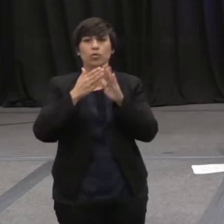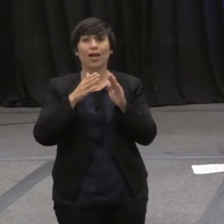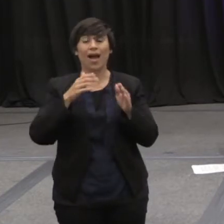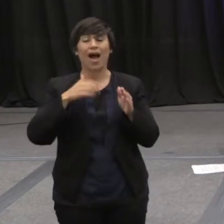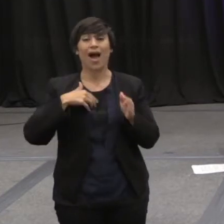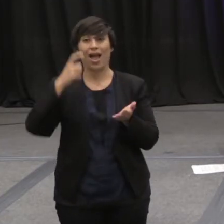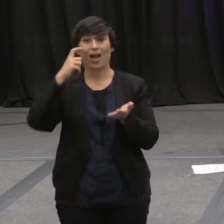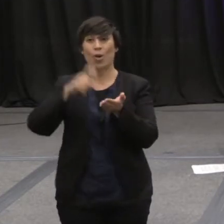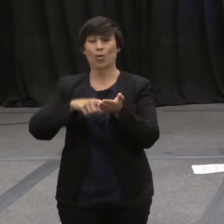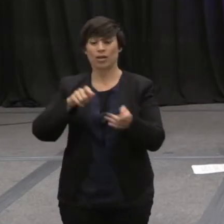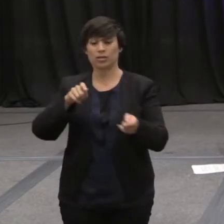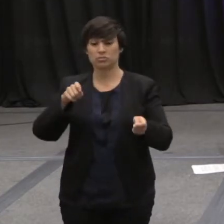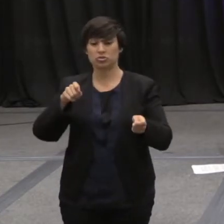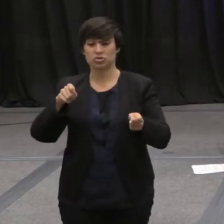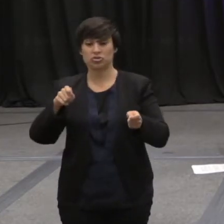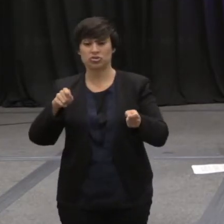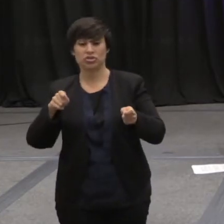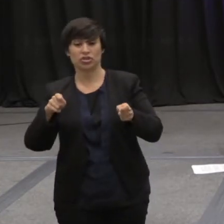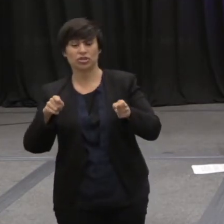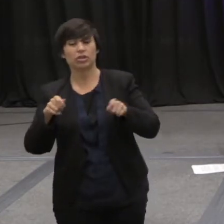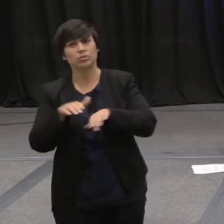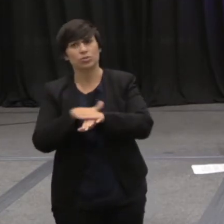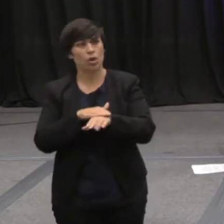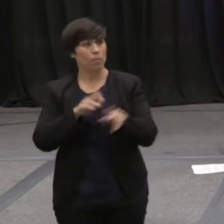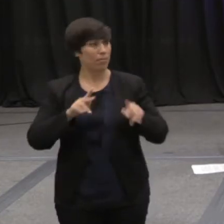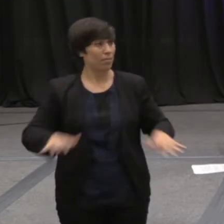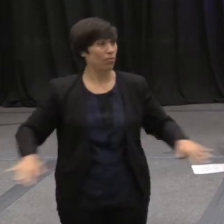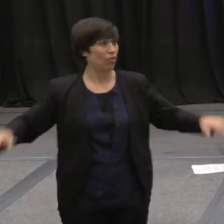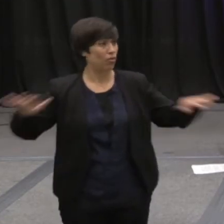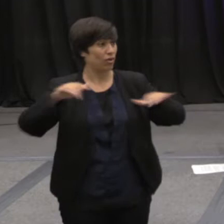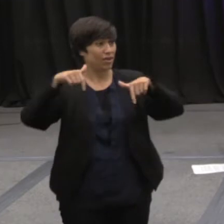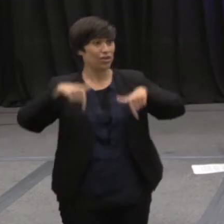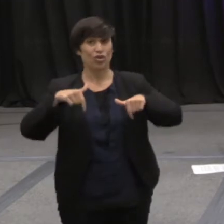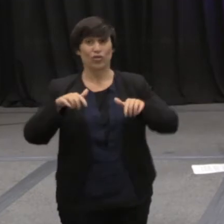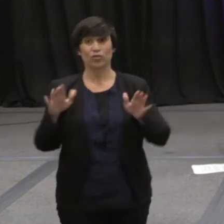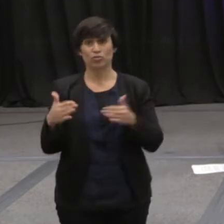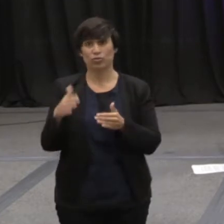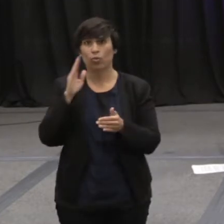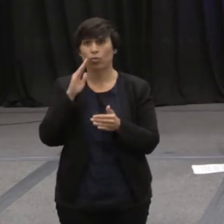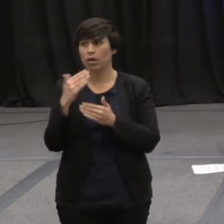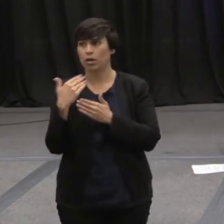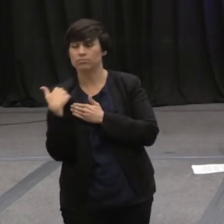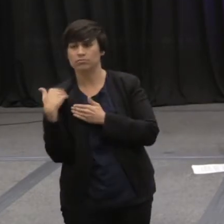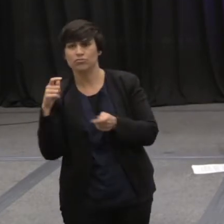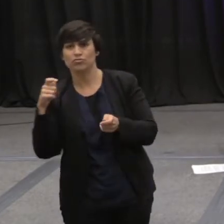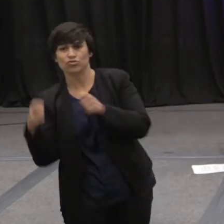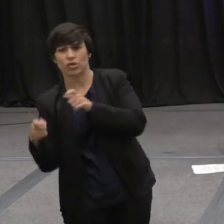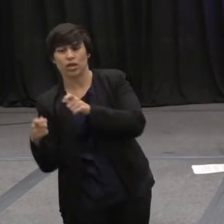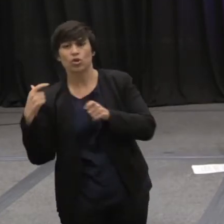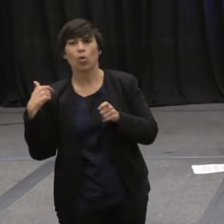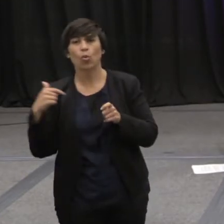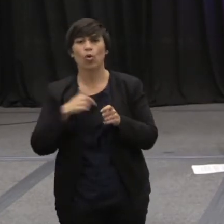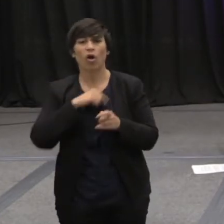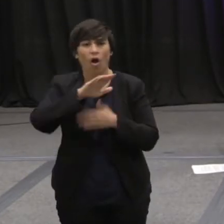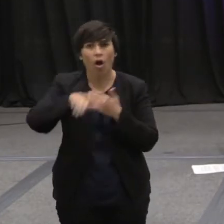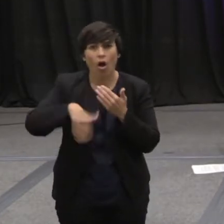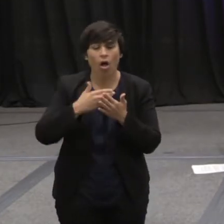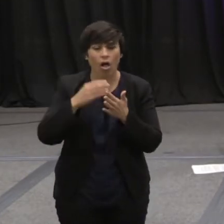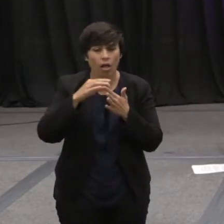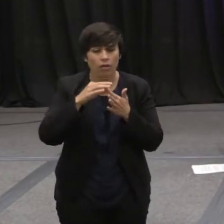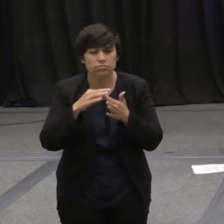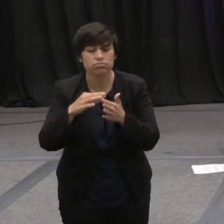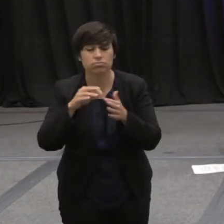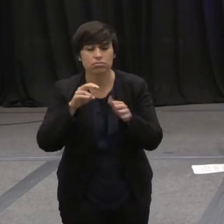it's slow. And the people in this room are the ones who are going to be the change. And we're all on journeys. We're on spiritual